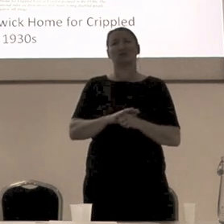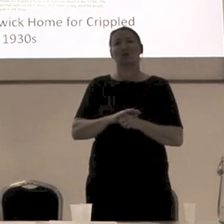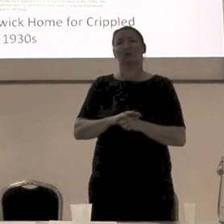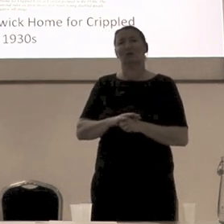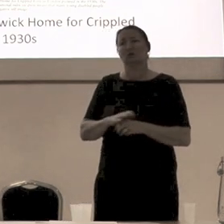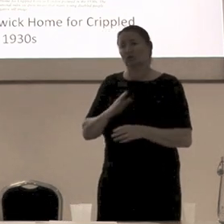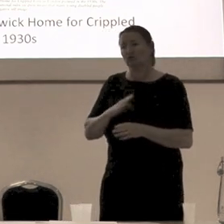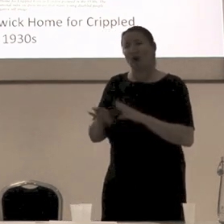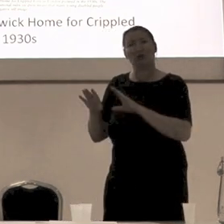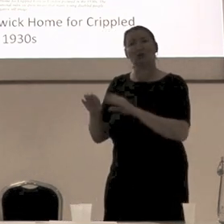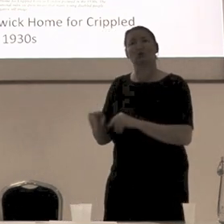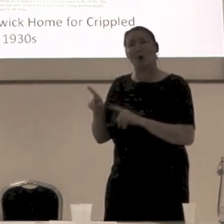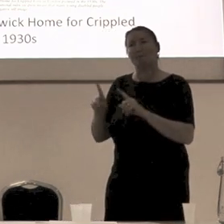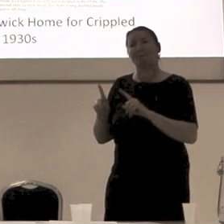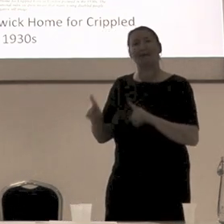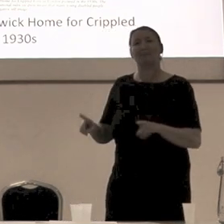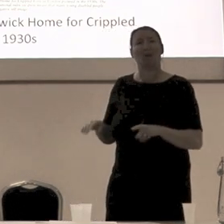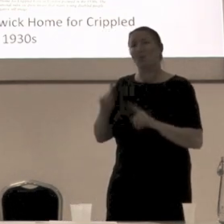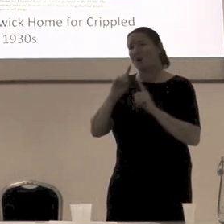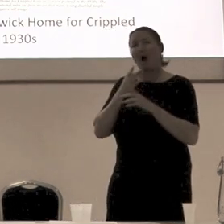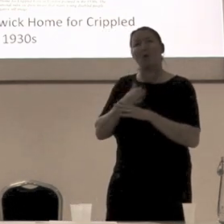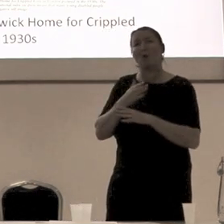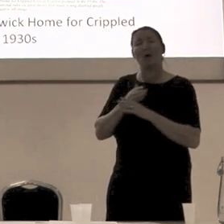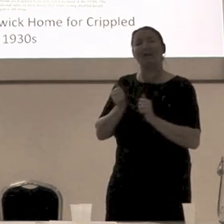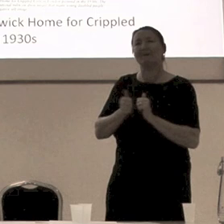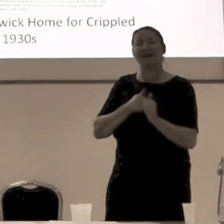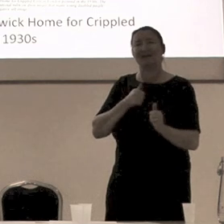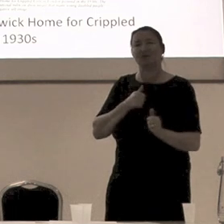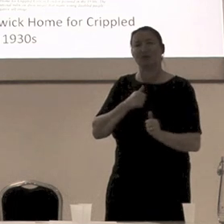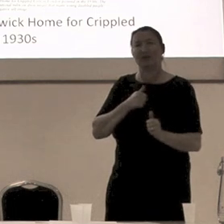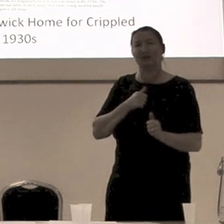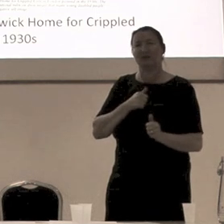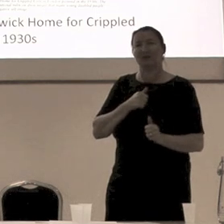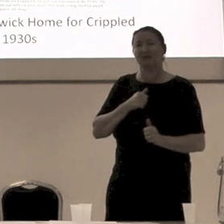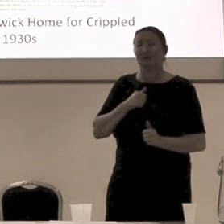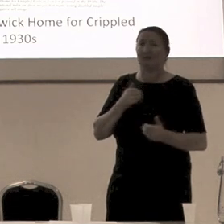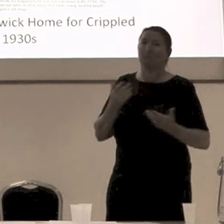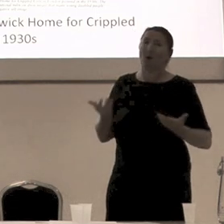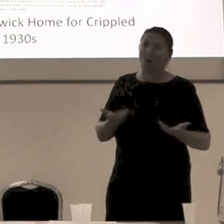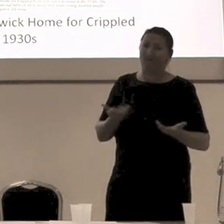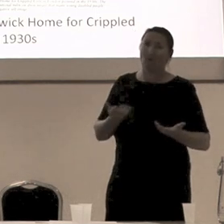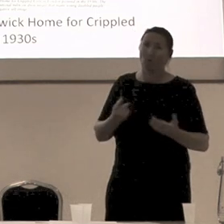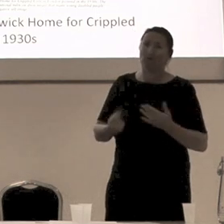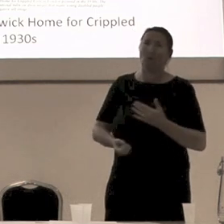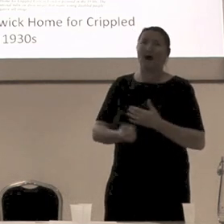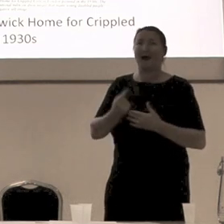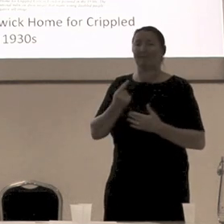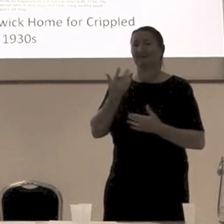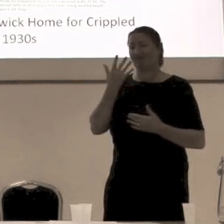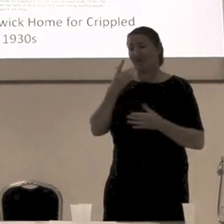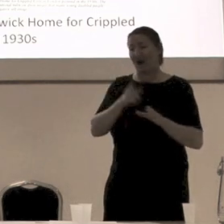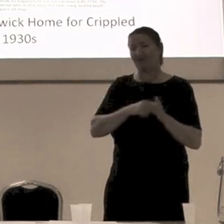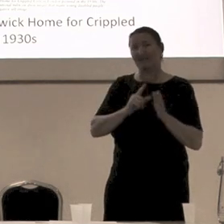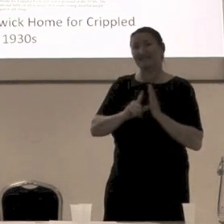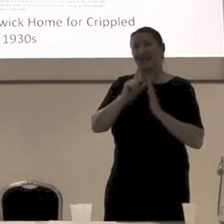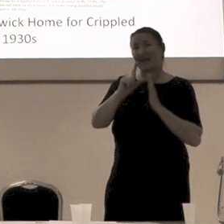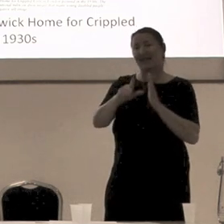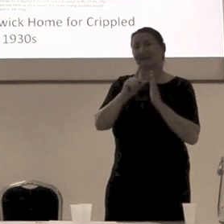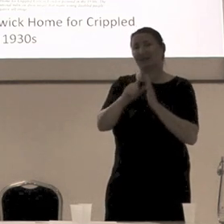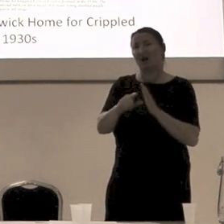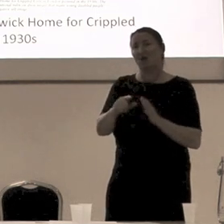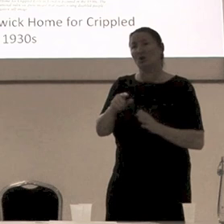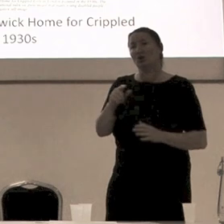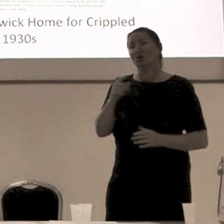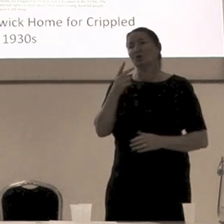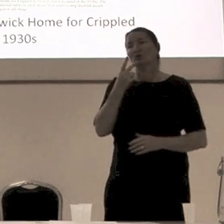the shirkers who should be working in the factories, but actually what happened, by only 5 years after this, there were already 200